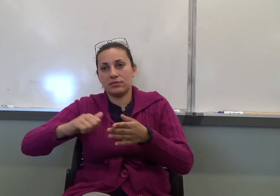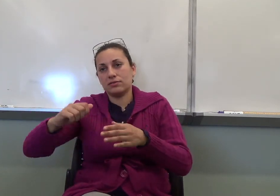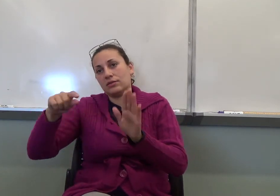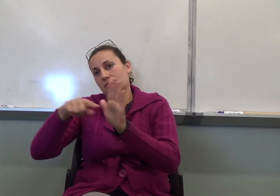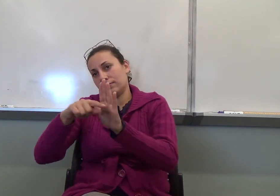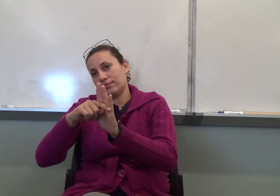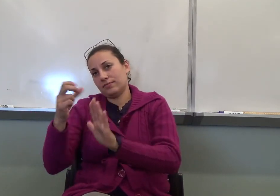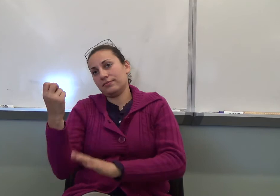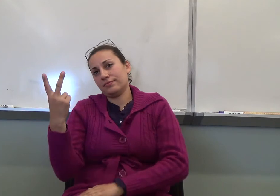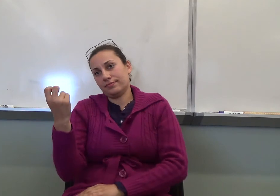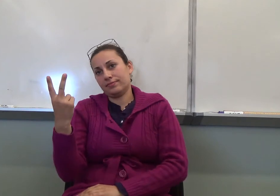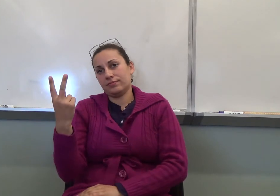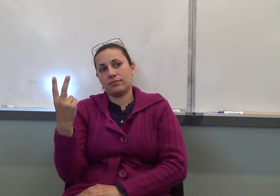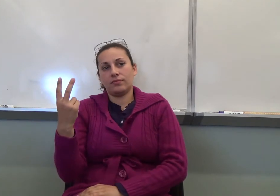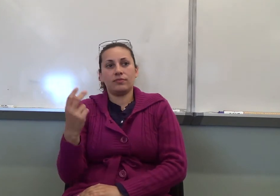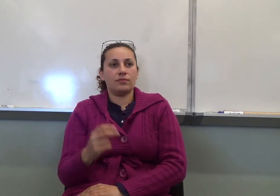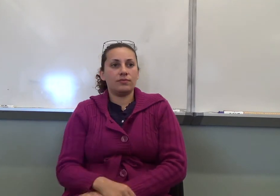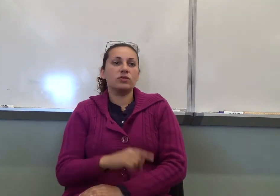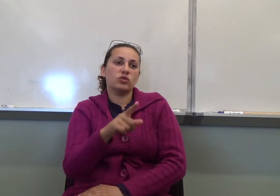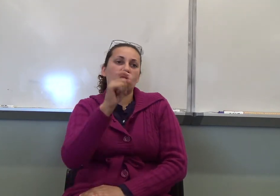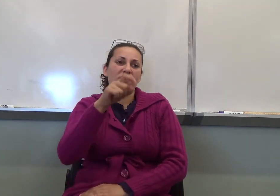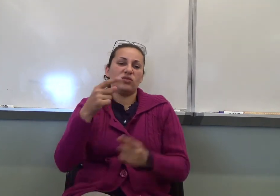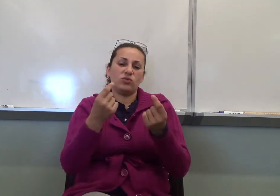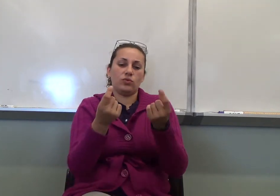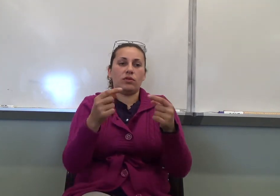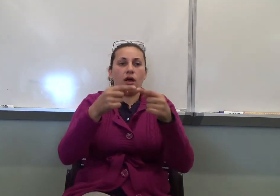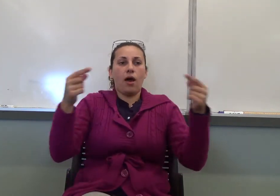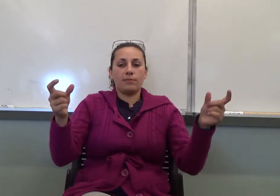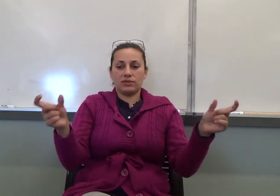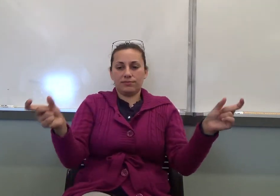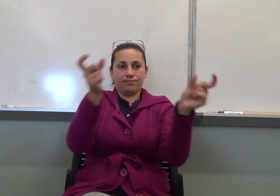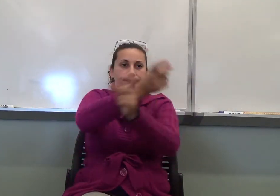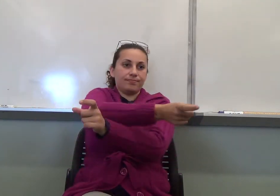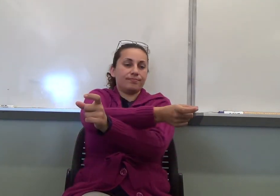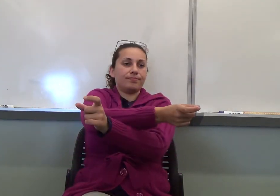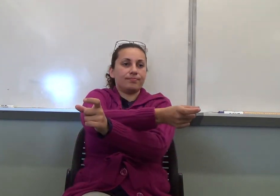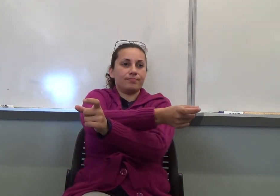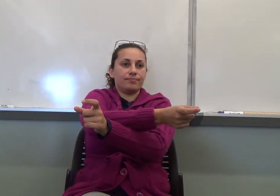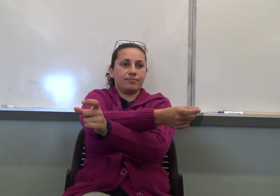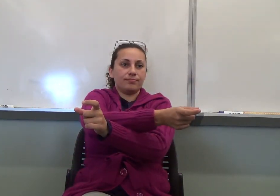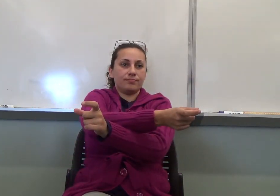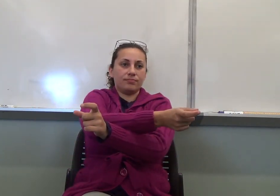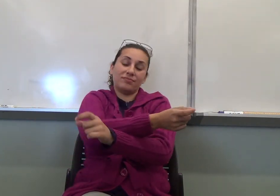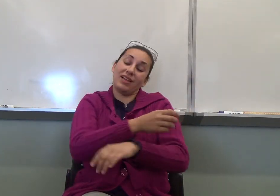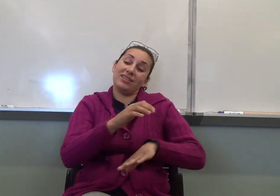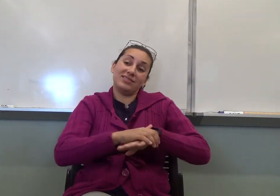side of the minus sign, where before it was on the right side of the phrase. That's the way it is.